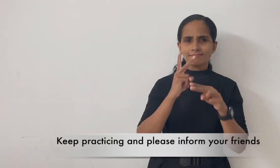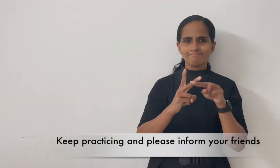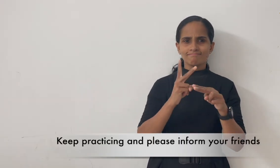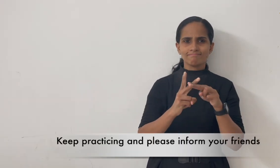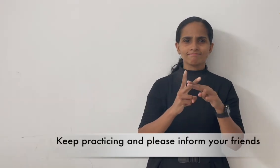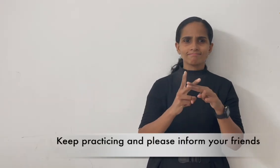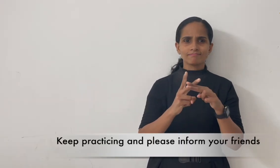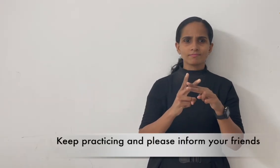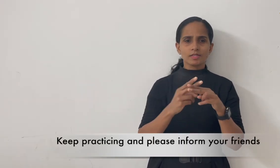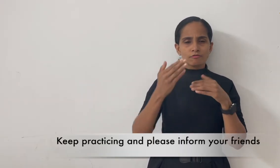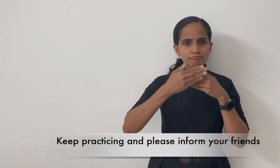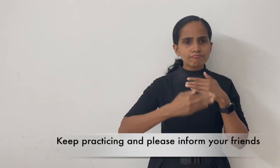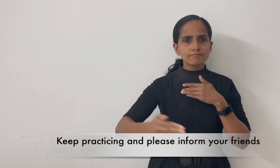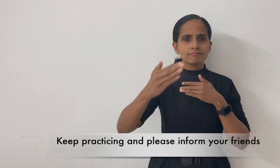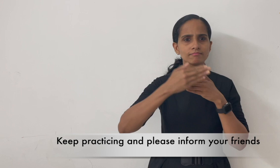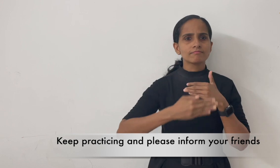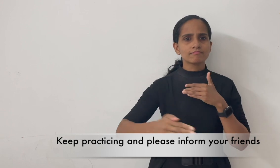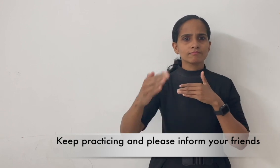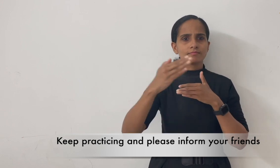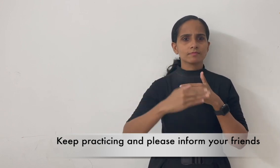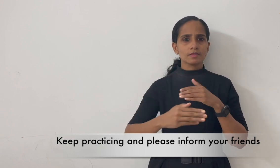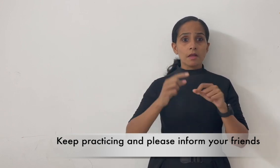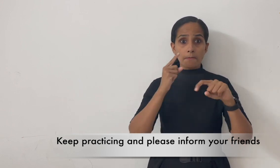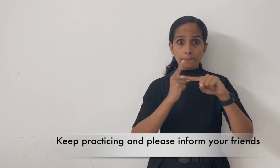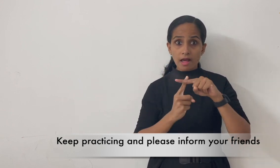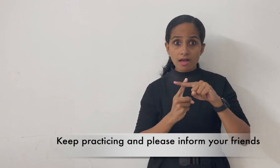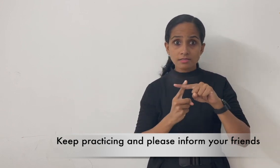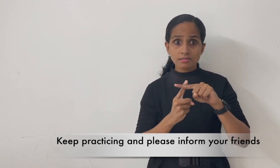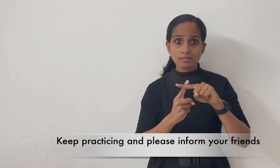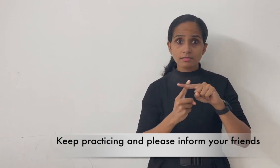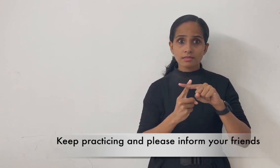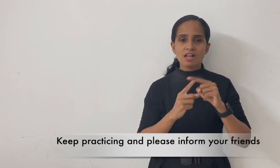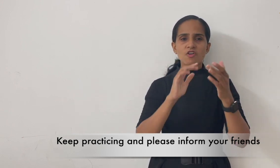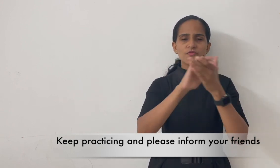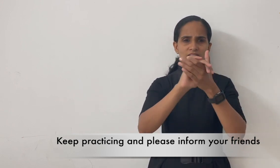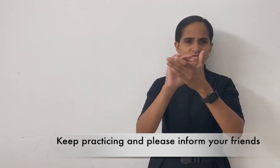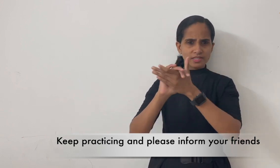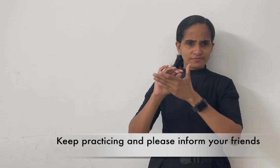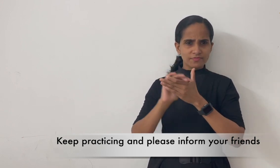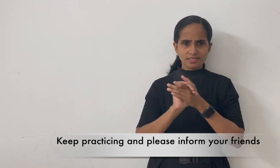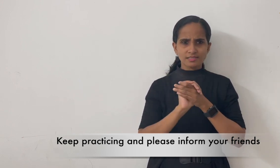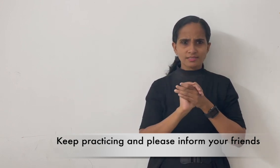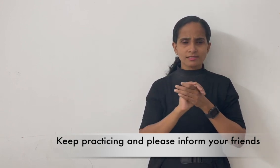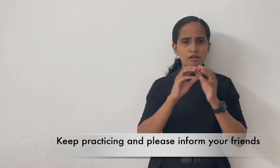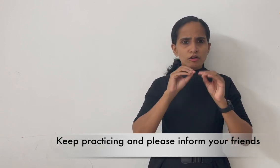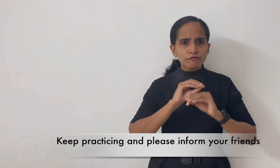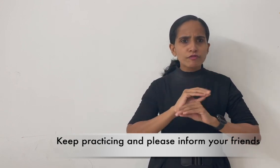practicing, and please inform your friends